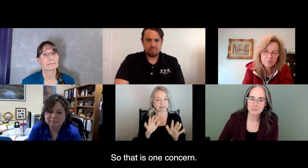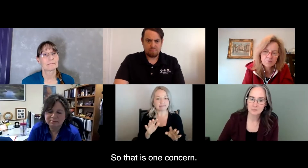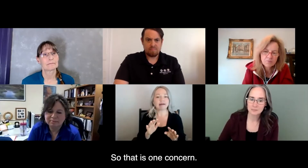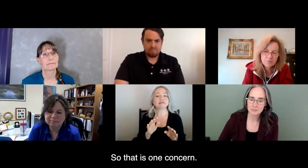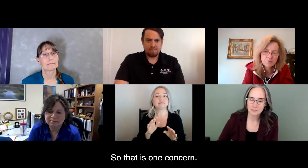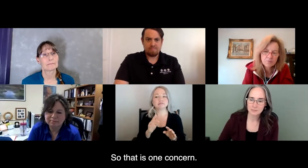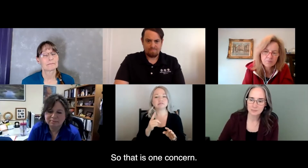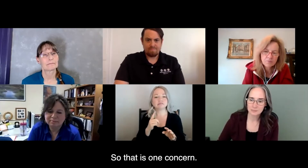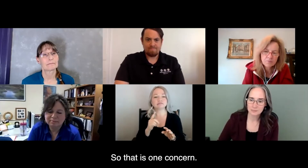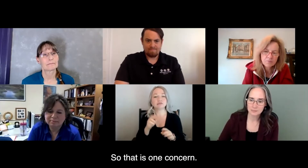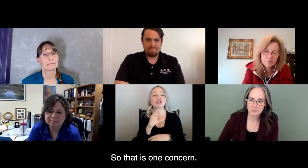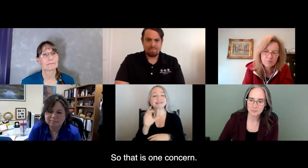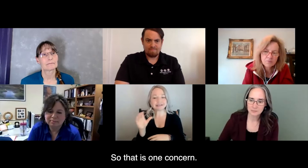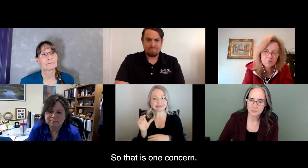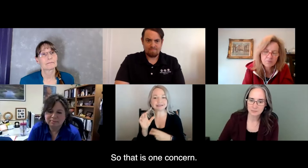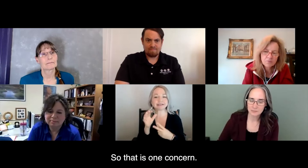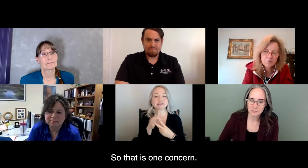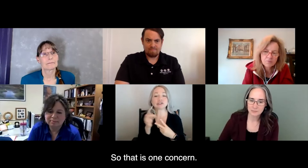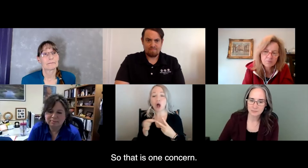So that is one concern.